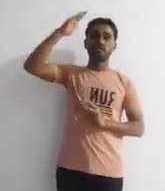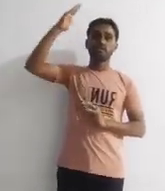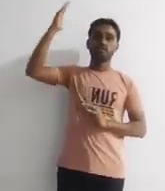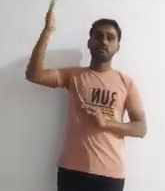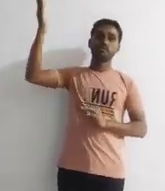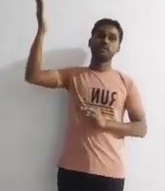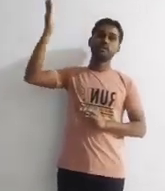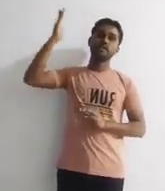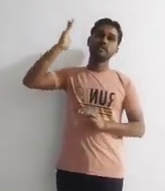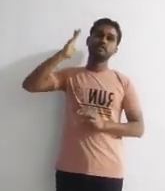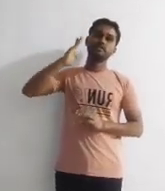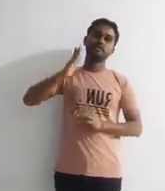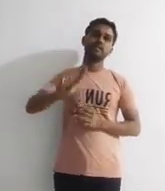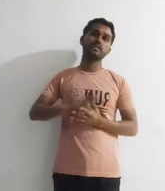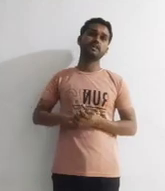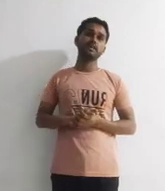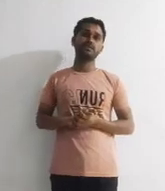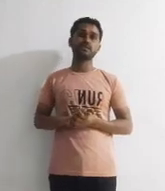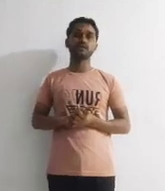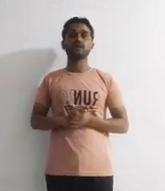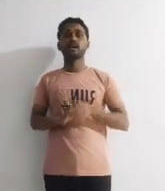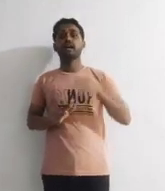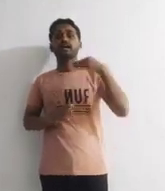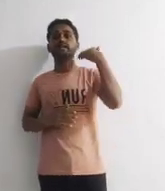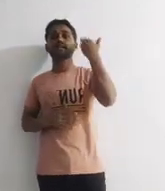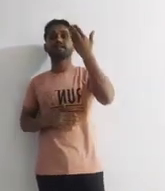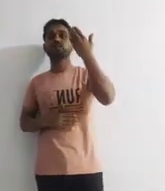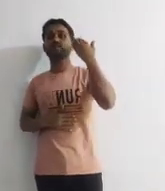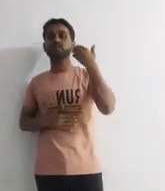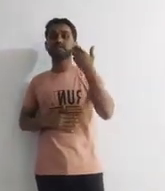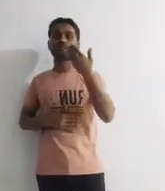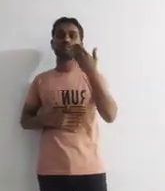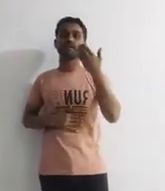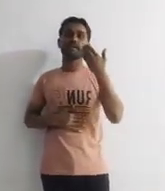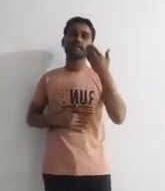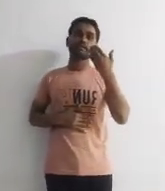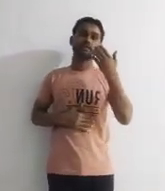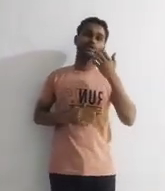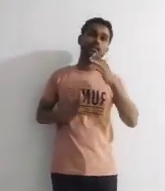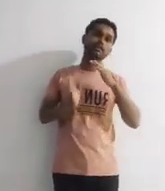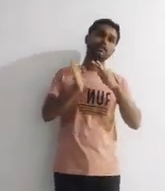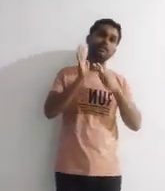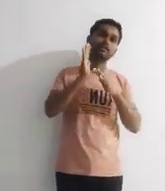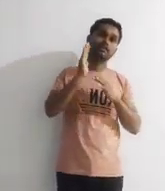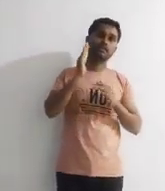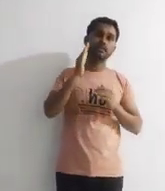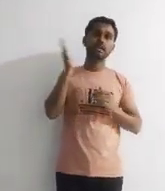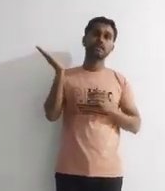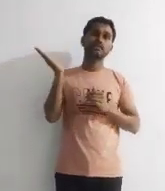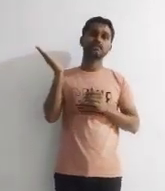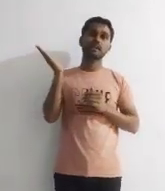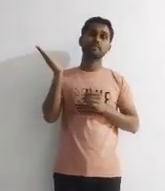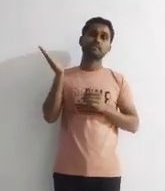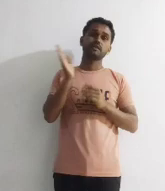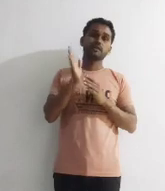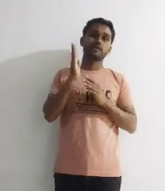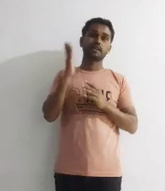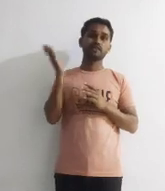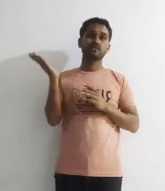Means one thread is going in the execution, and that execution is completed. Then in that time, the